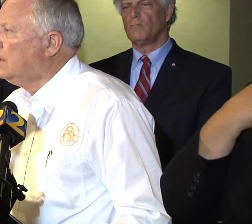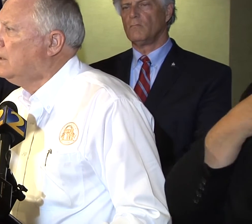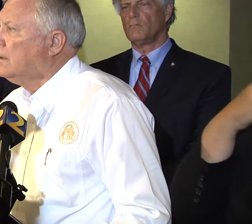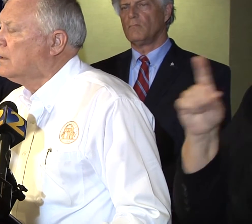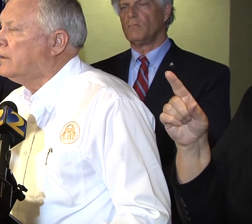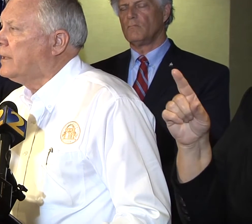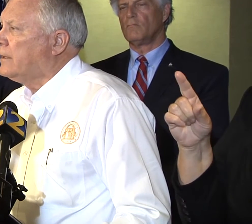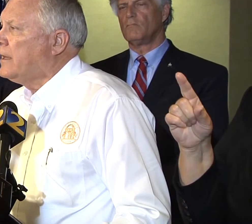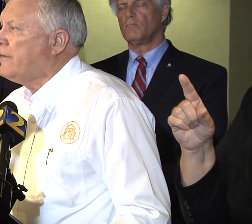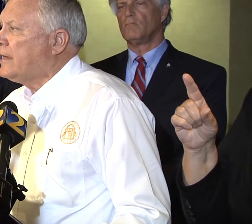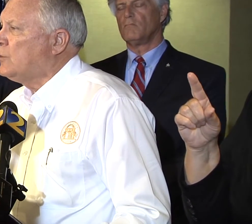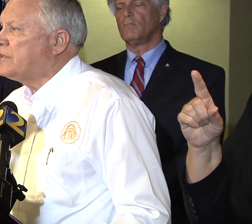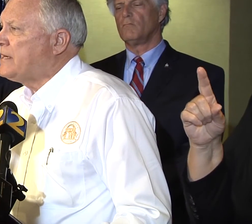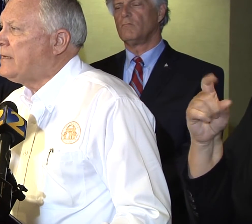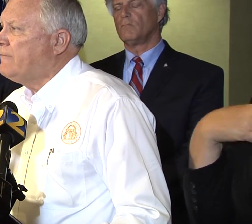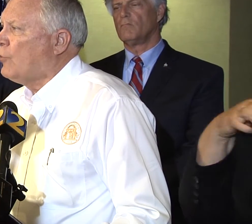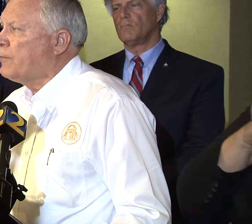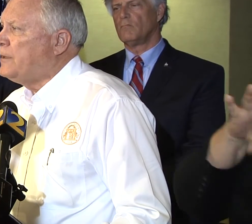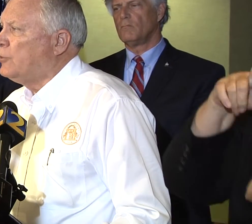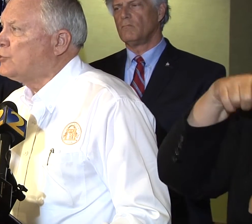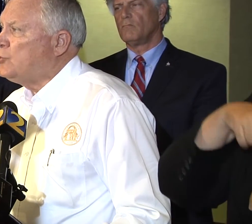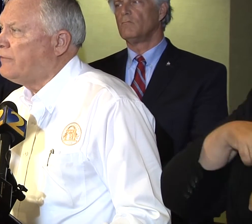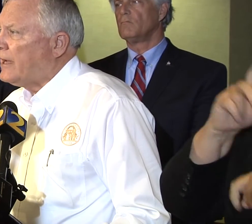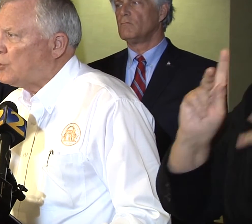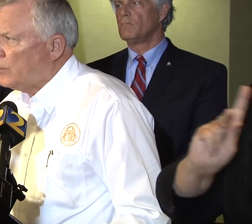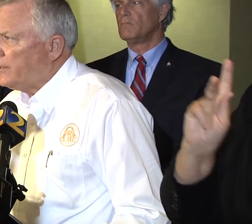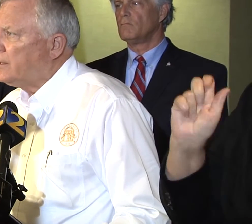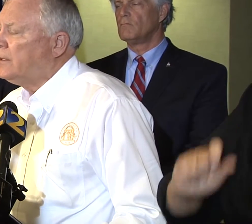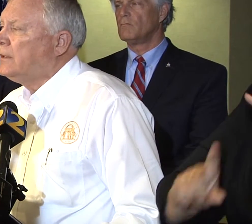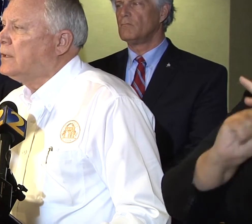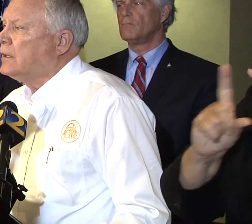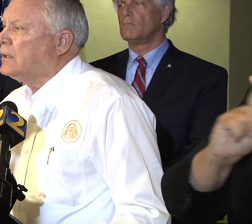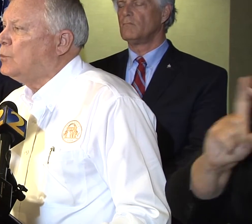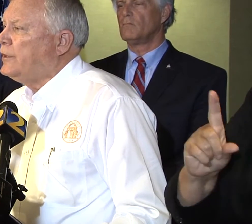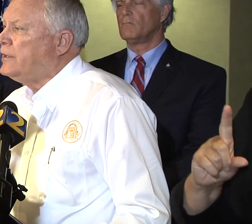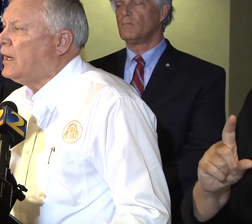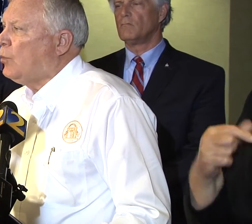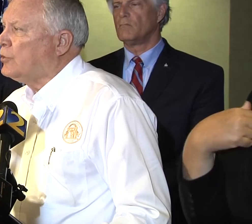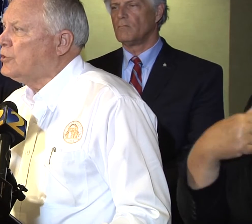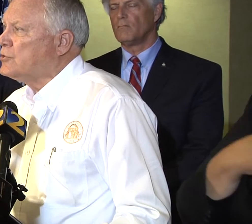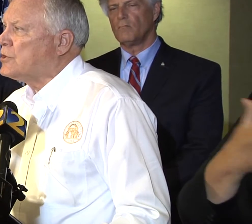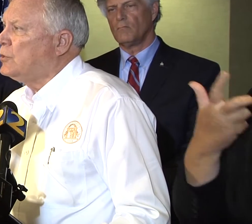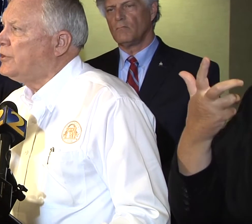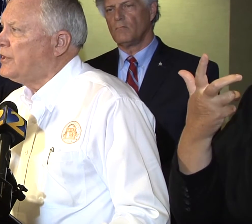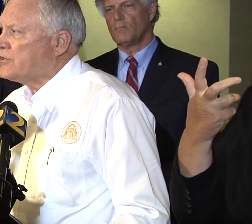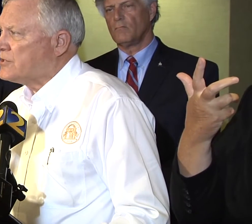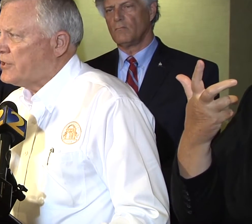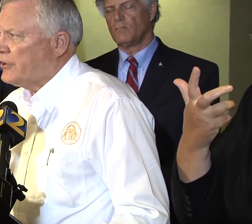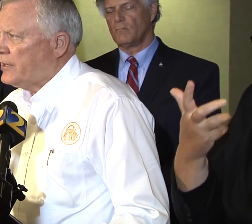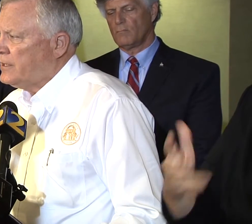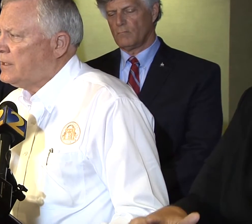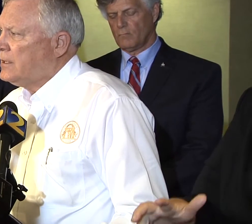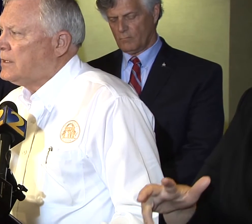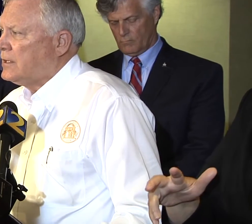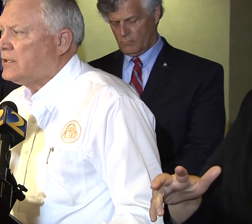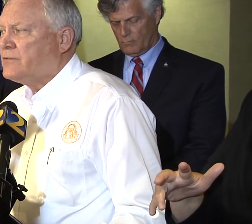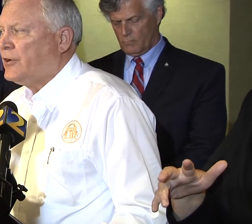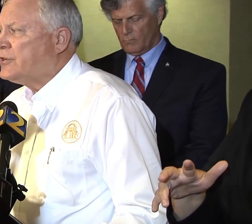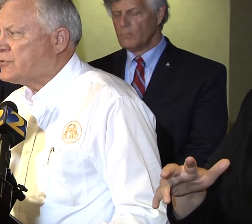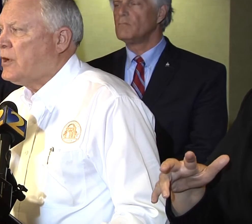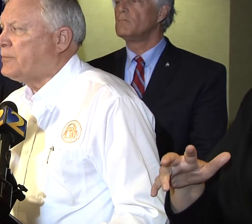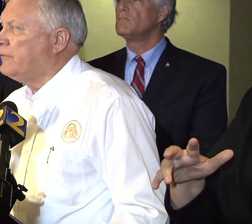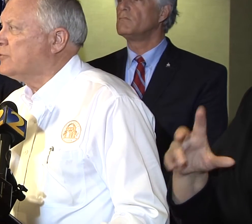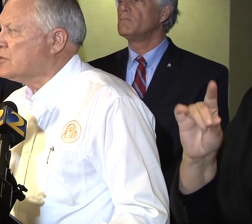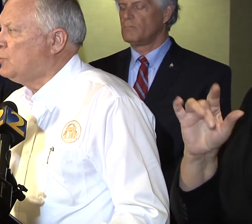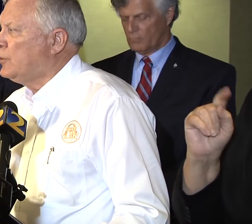window that gave adequate time for people to evacuate. We did not want to do so unnecessarily. It is